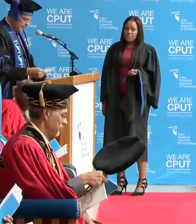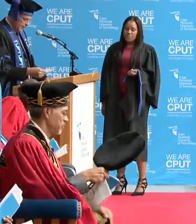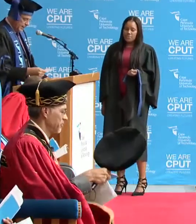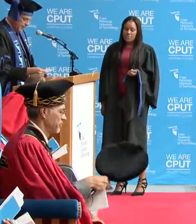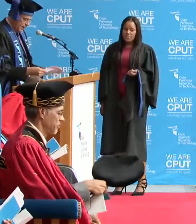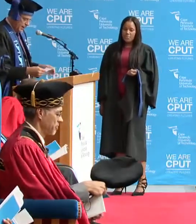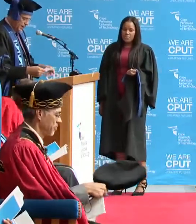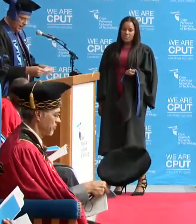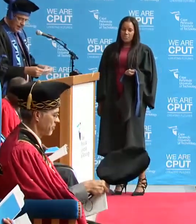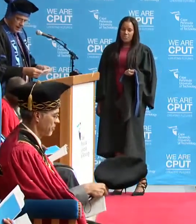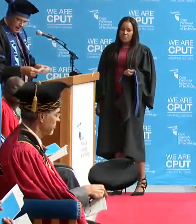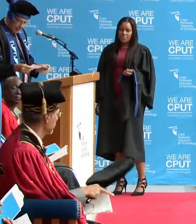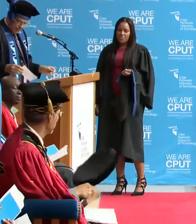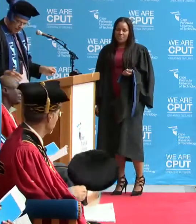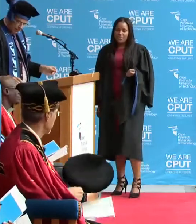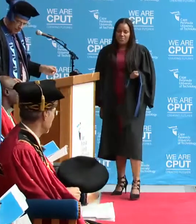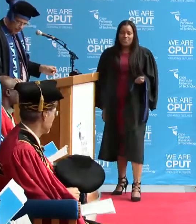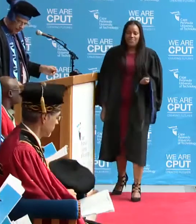Agnes Siasanda Lahleni.